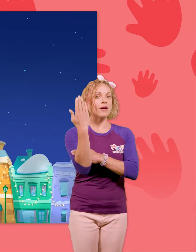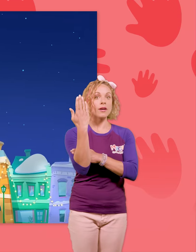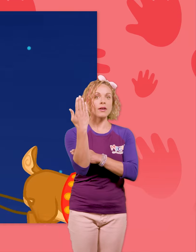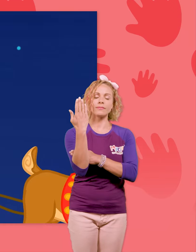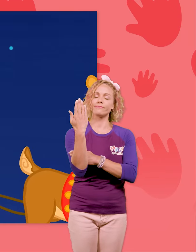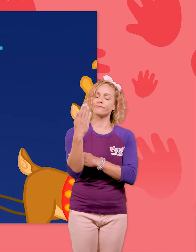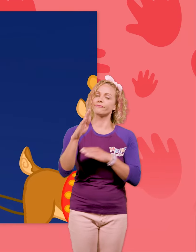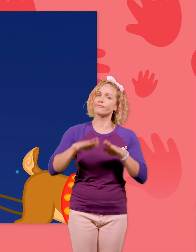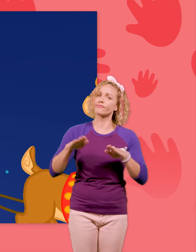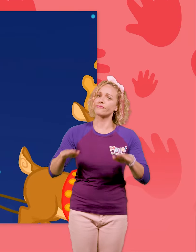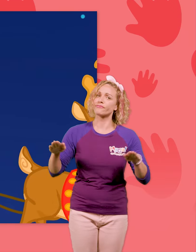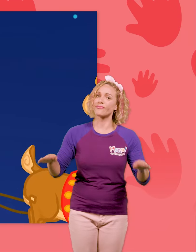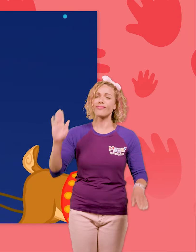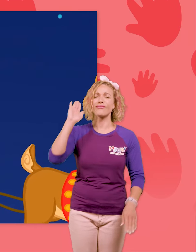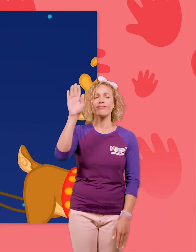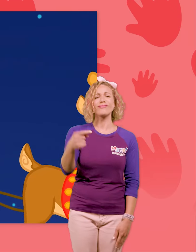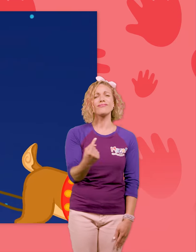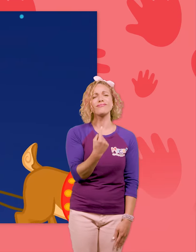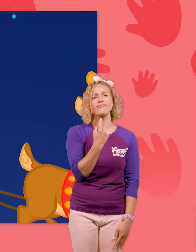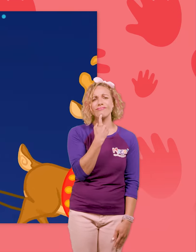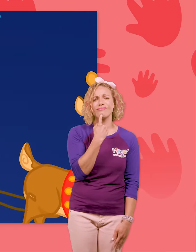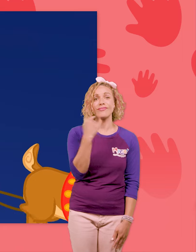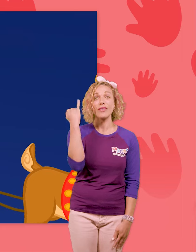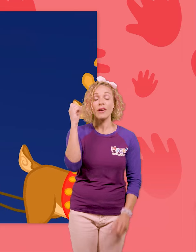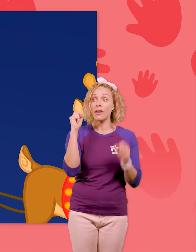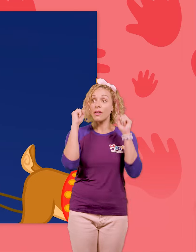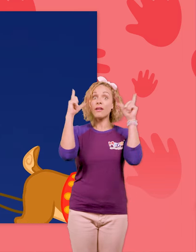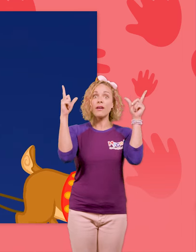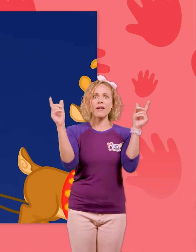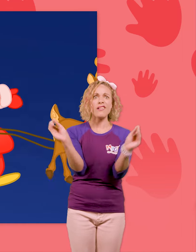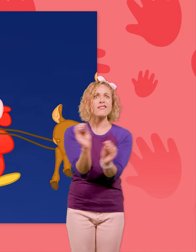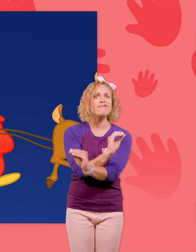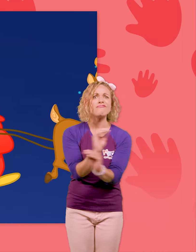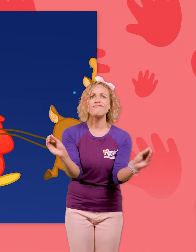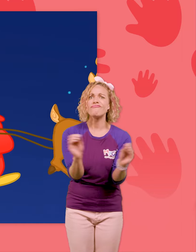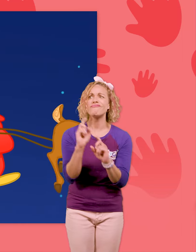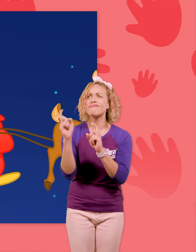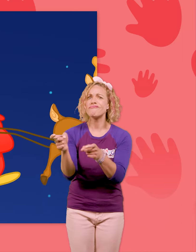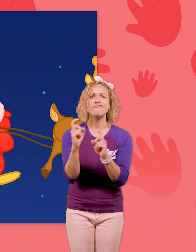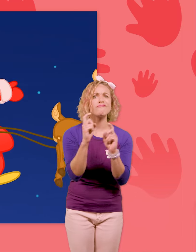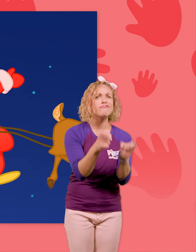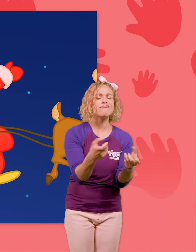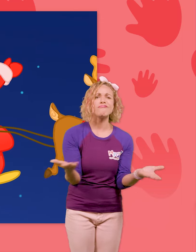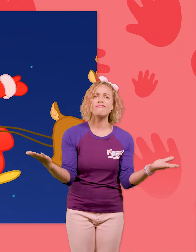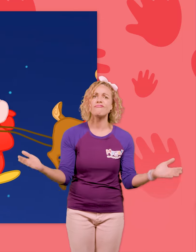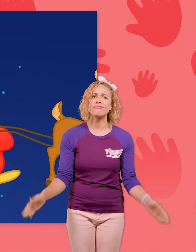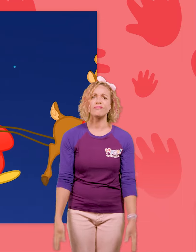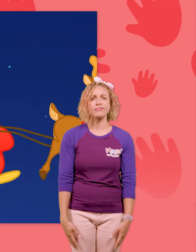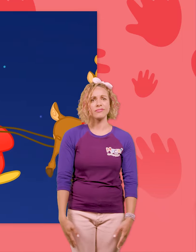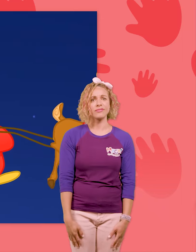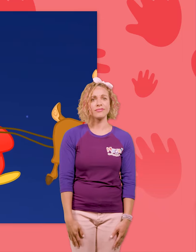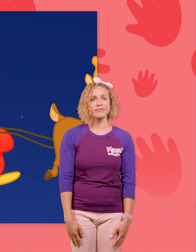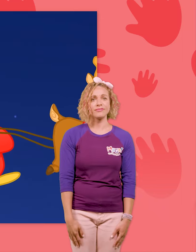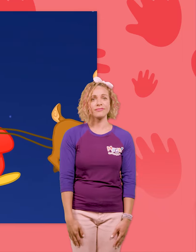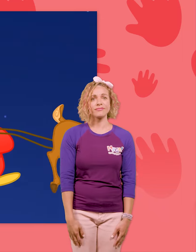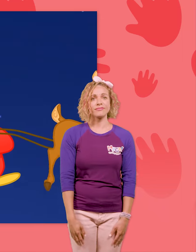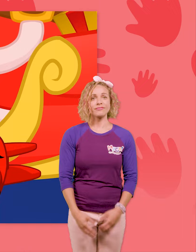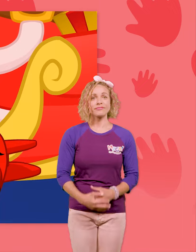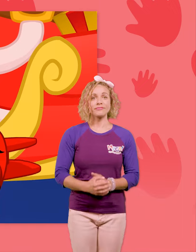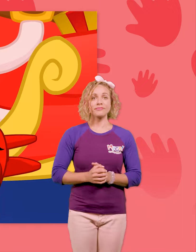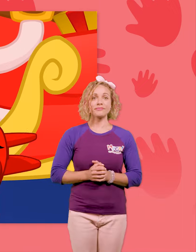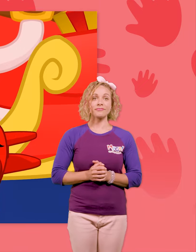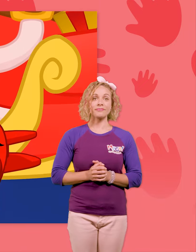morning. All the children in the city will be so disappointed if they wake up and there are no Christmas presents.